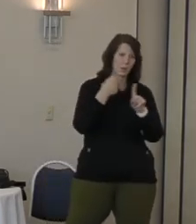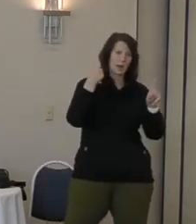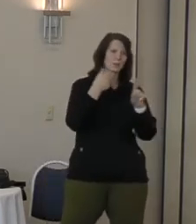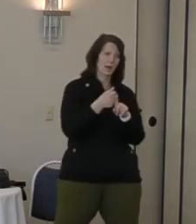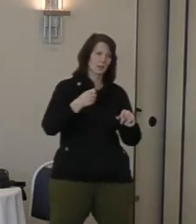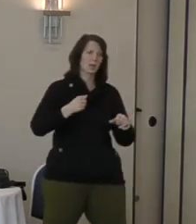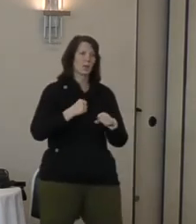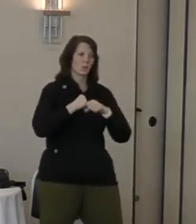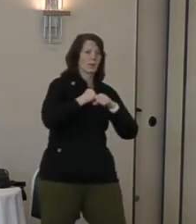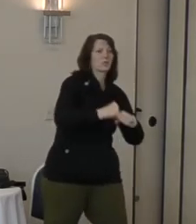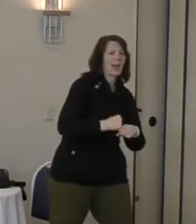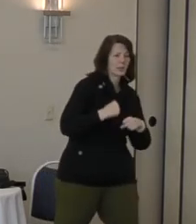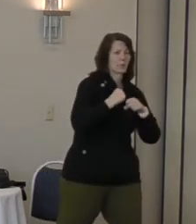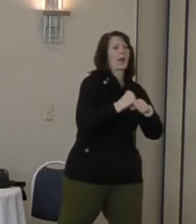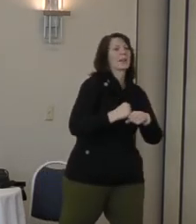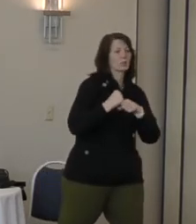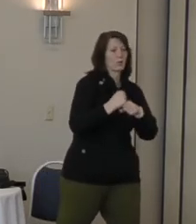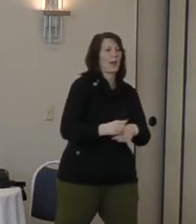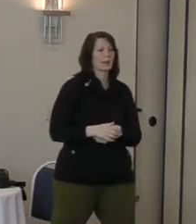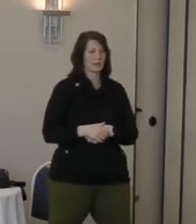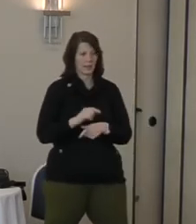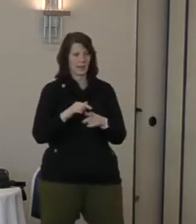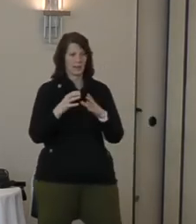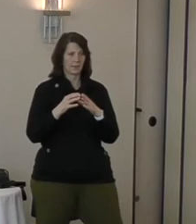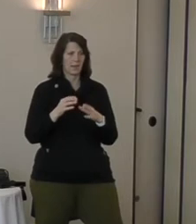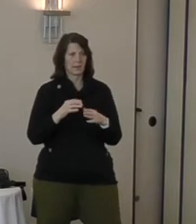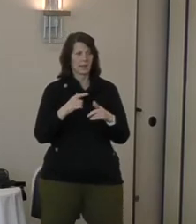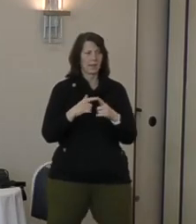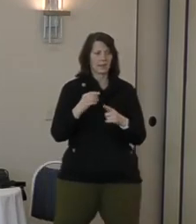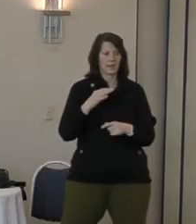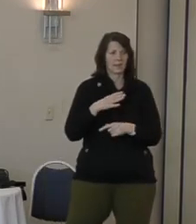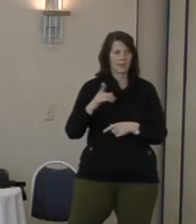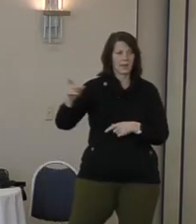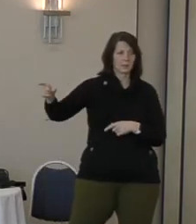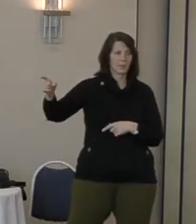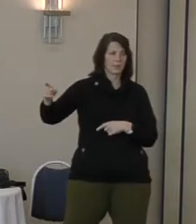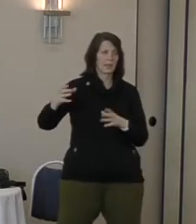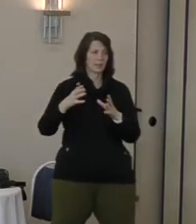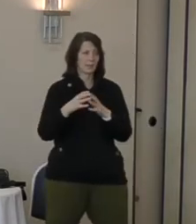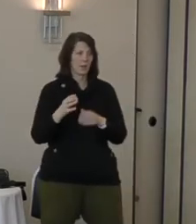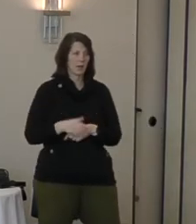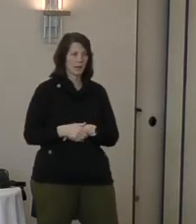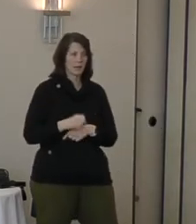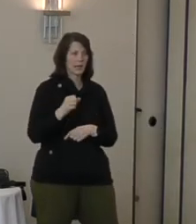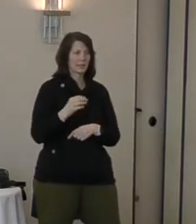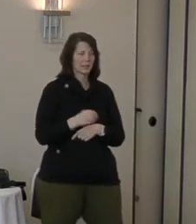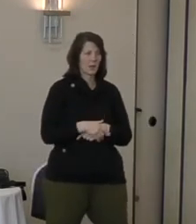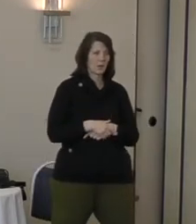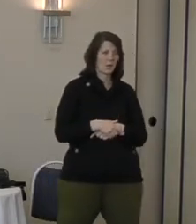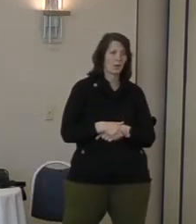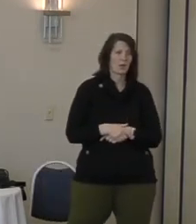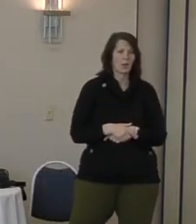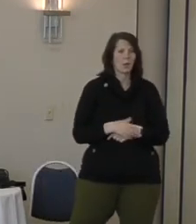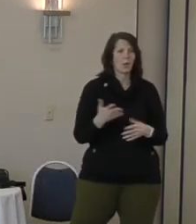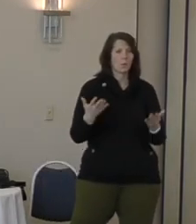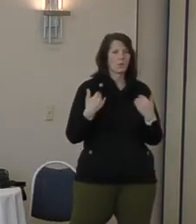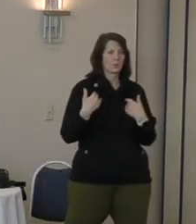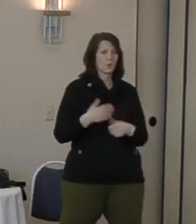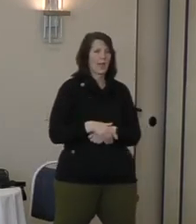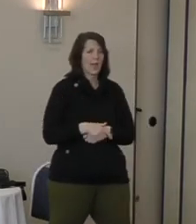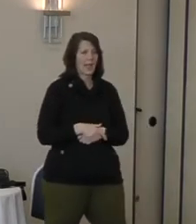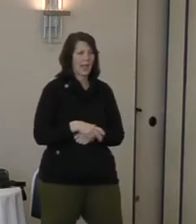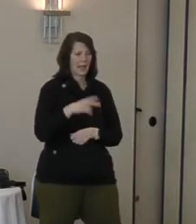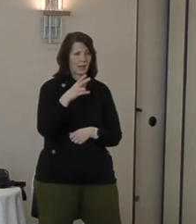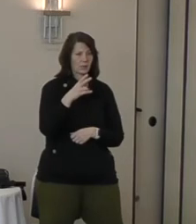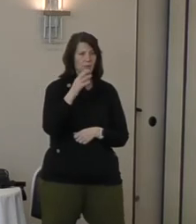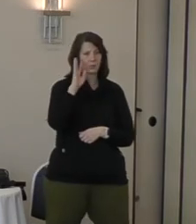we've crashed. Oh, these guys are coming through, ball's in behind. All of a sudden, one of our dynamic guys out wide has the ball in hand. And so, essentially, what you have is